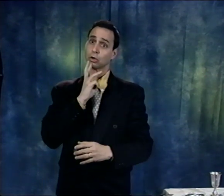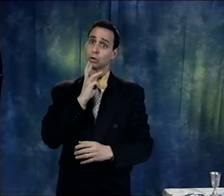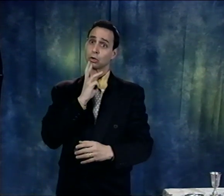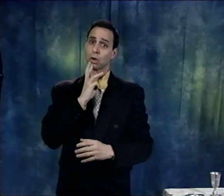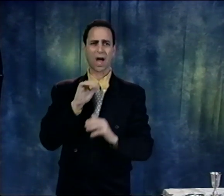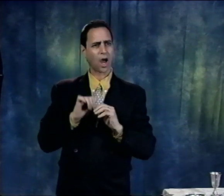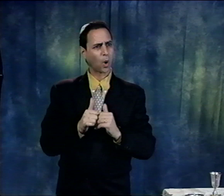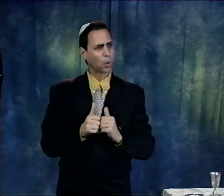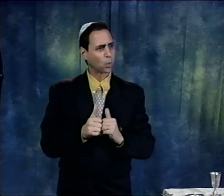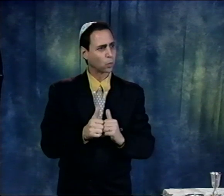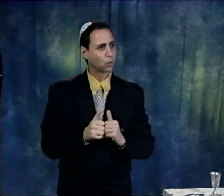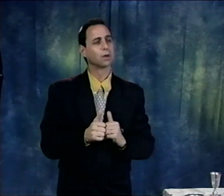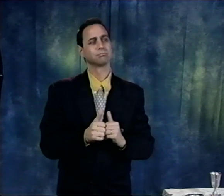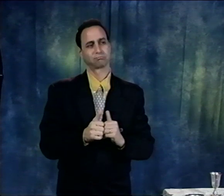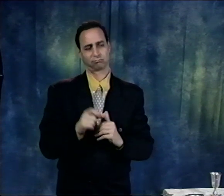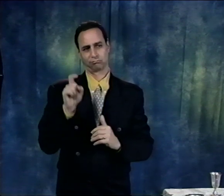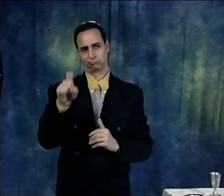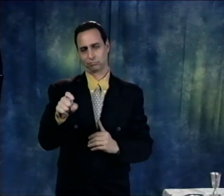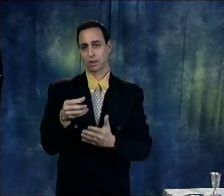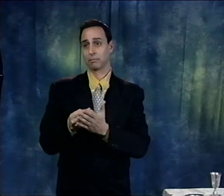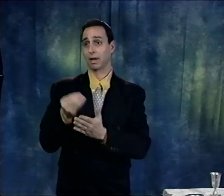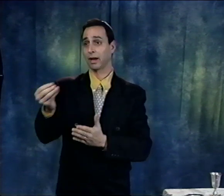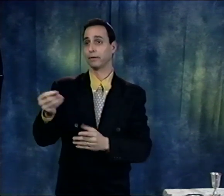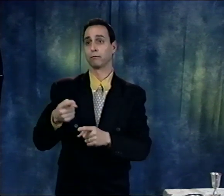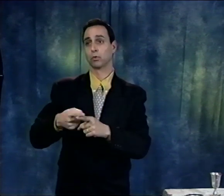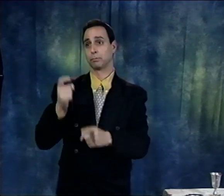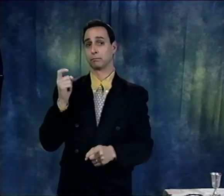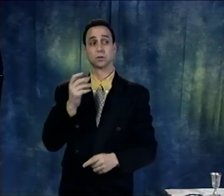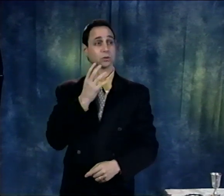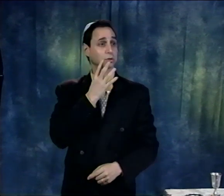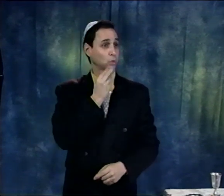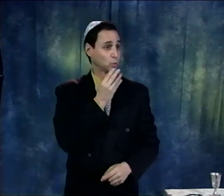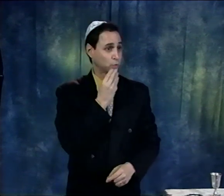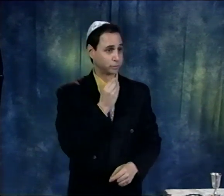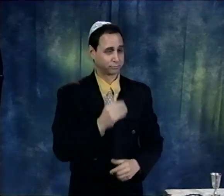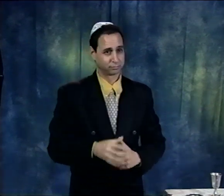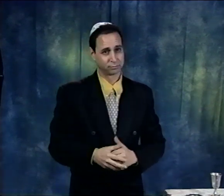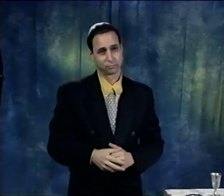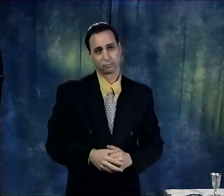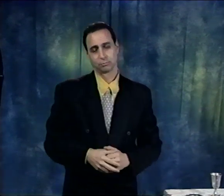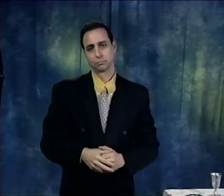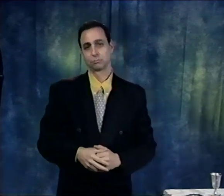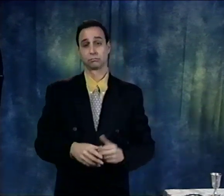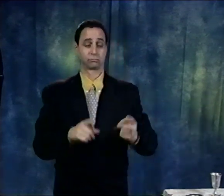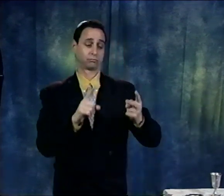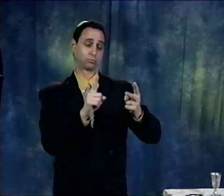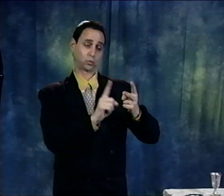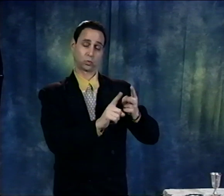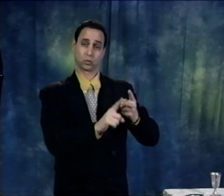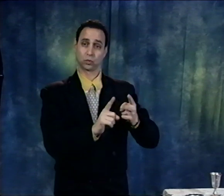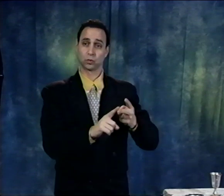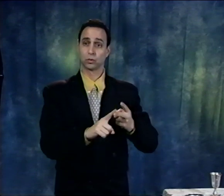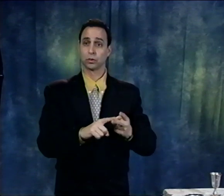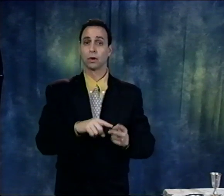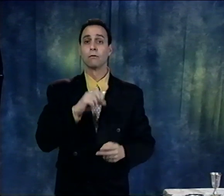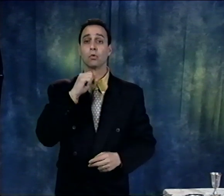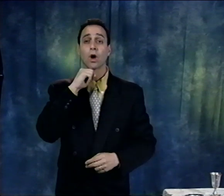If they wanted water, the only way to do it was to buy it from a Jew. Second